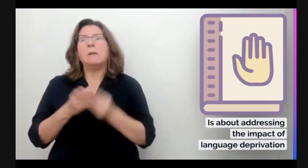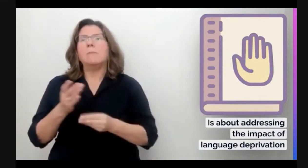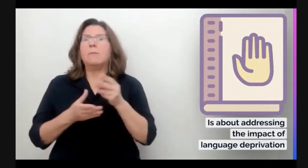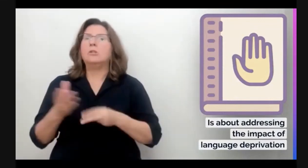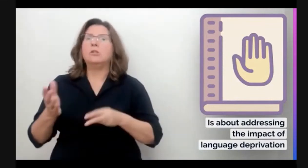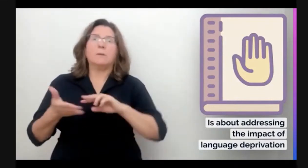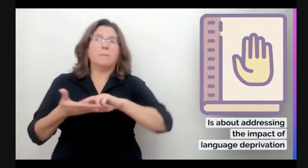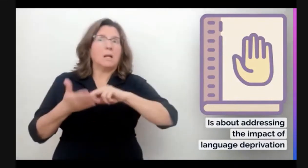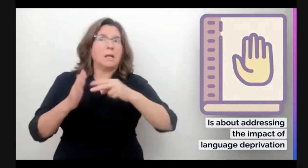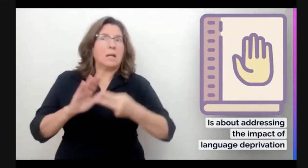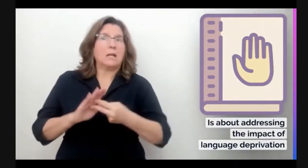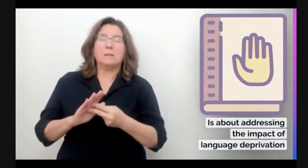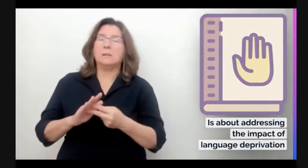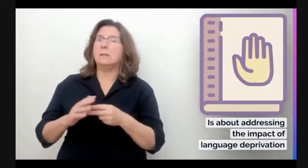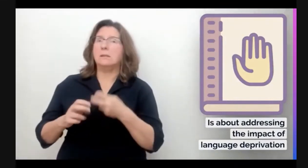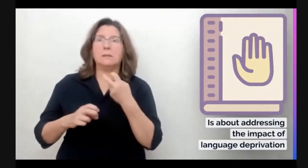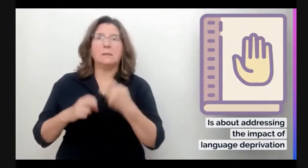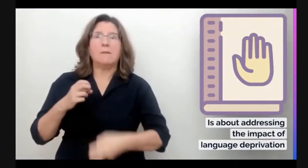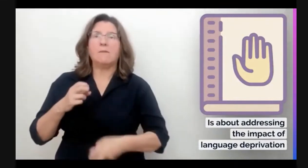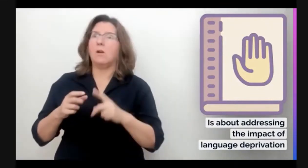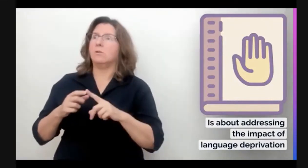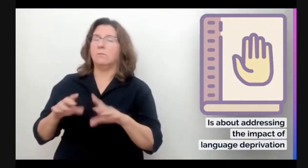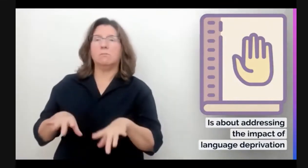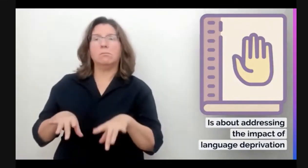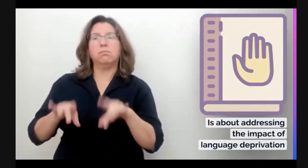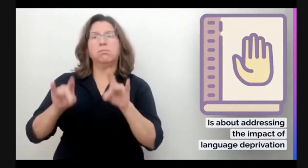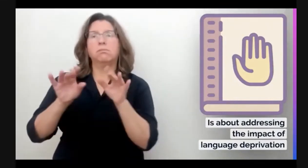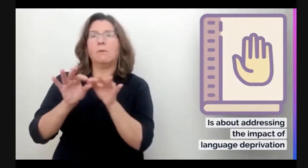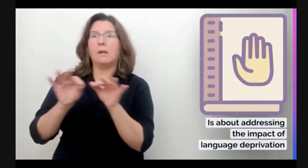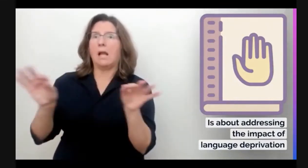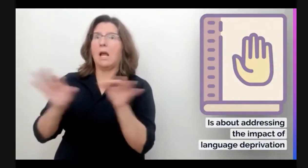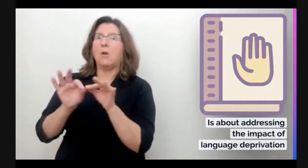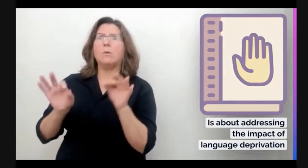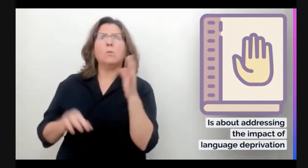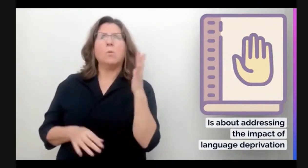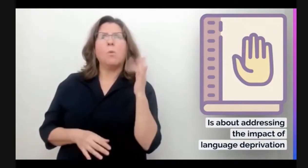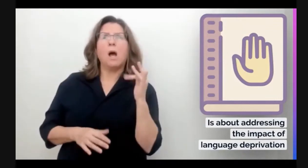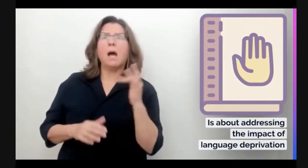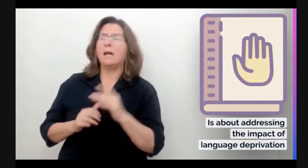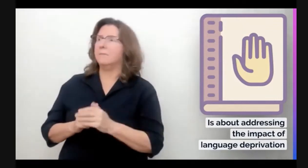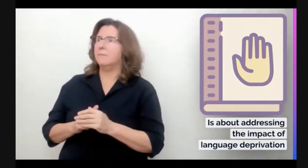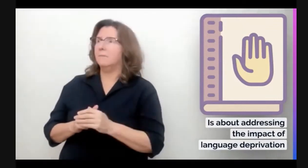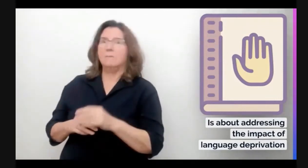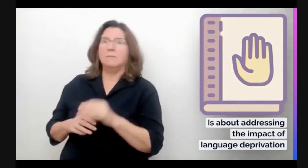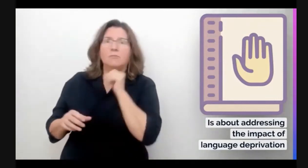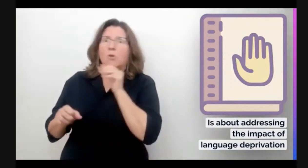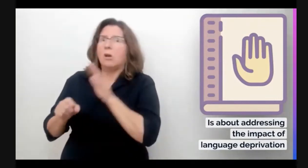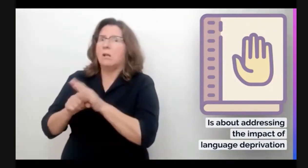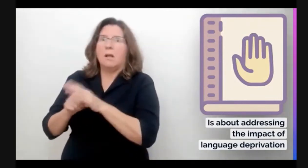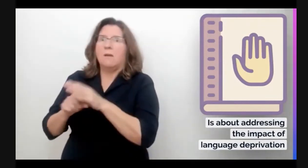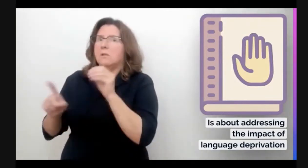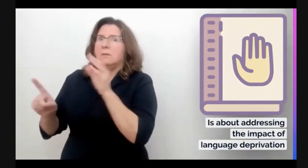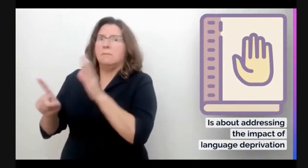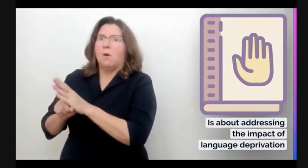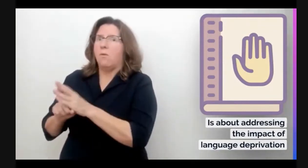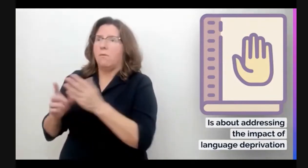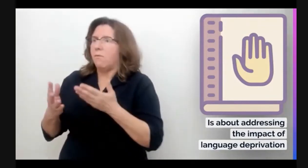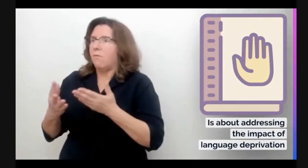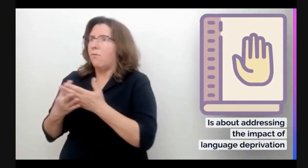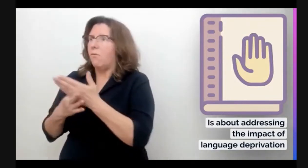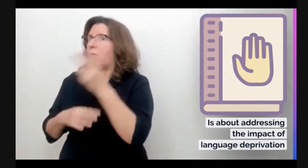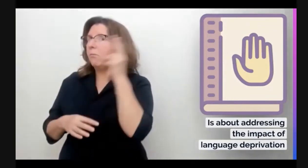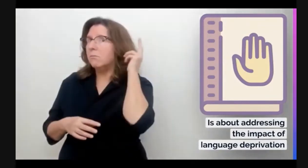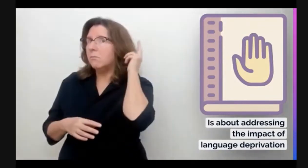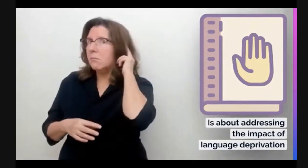deprivation in deaf children is a result of a lack of exposure to quality language input. The child's hearing and